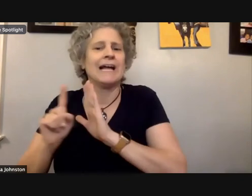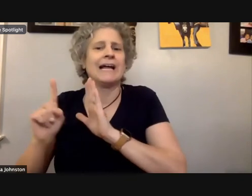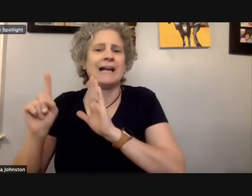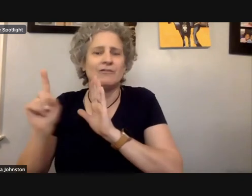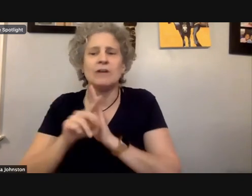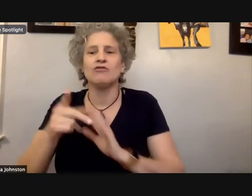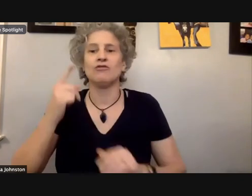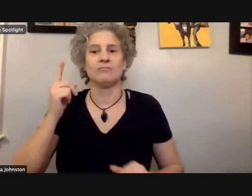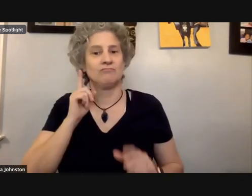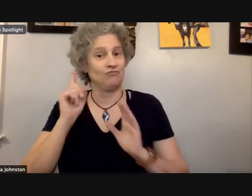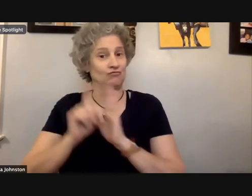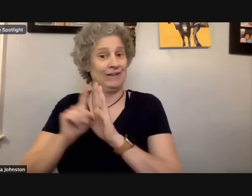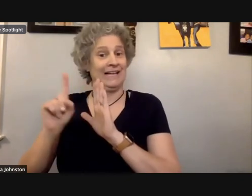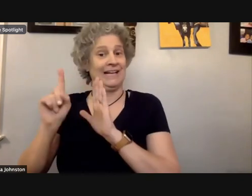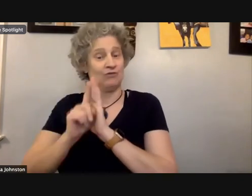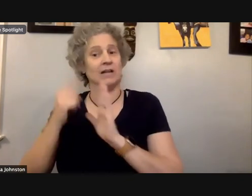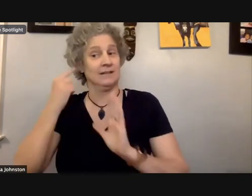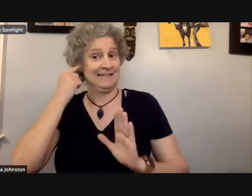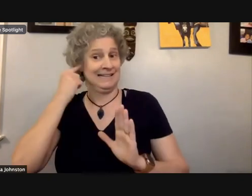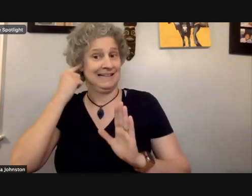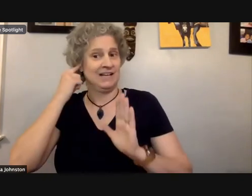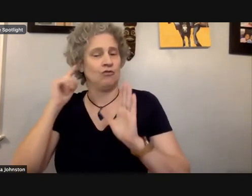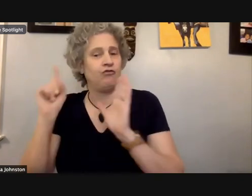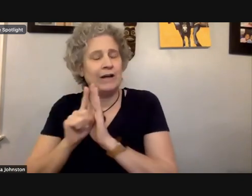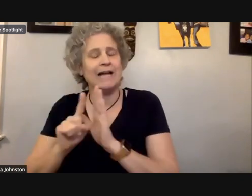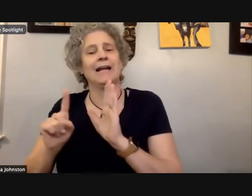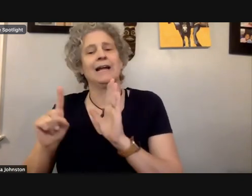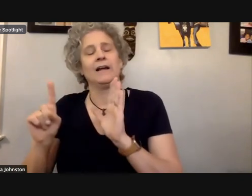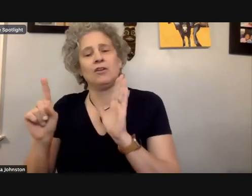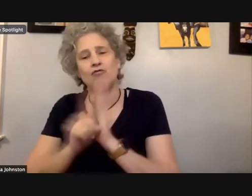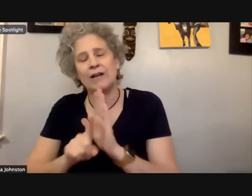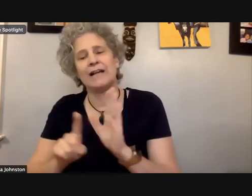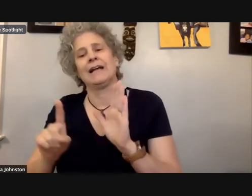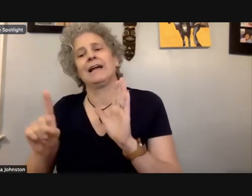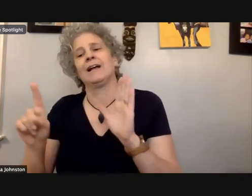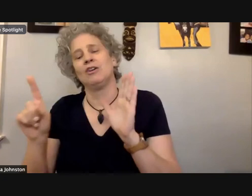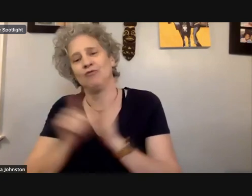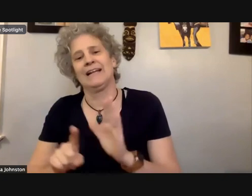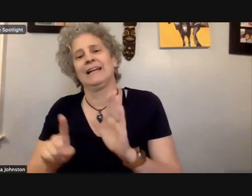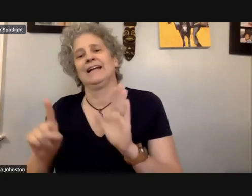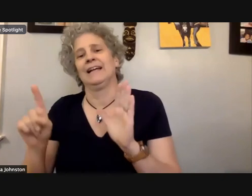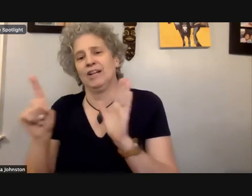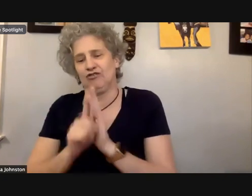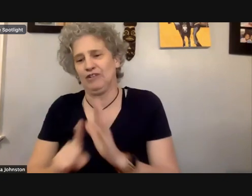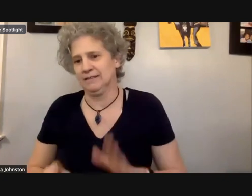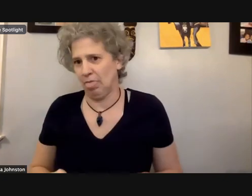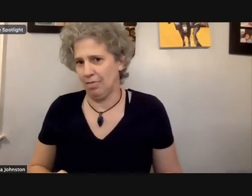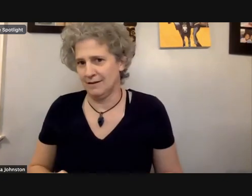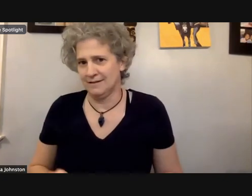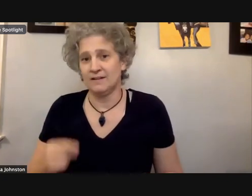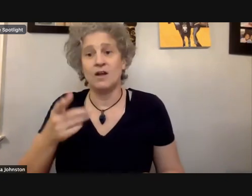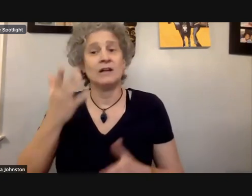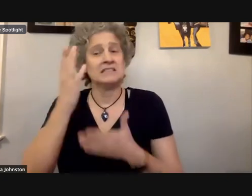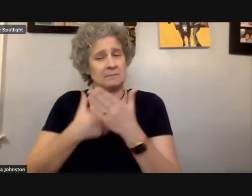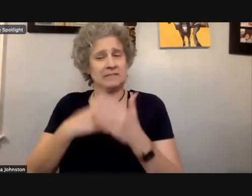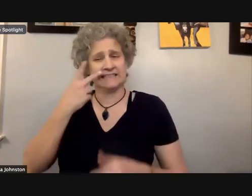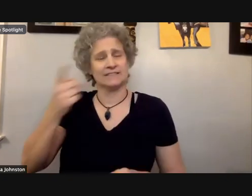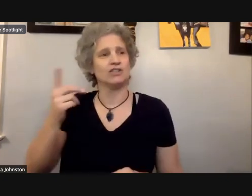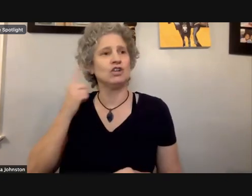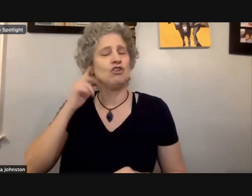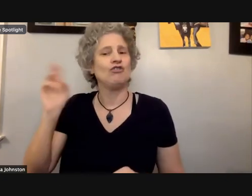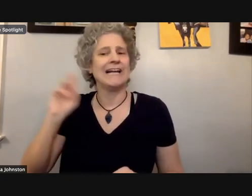Okay, good question. So ringing in the ears. So ear and then this, which is the sign for, something